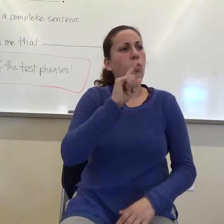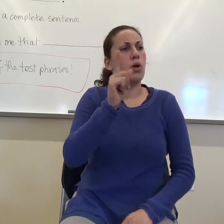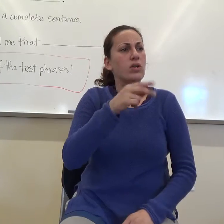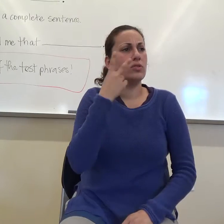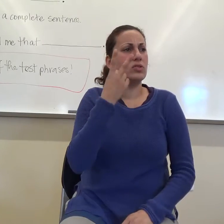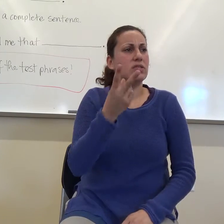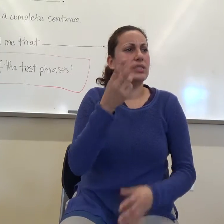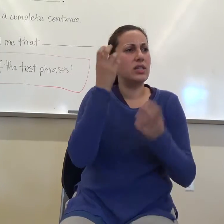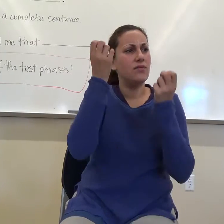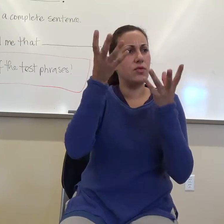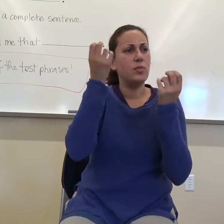this?